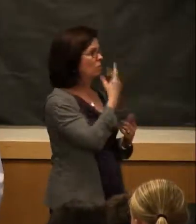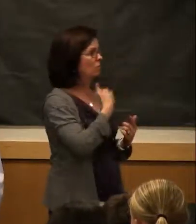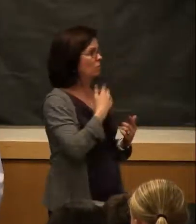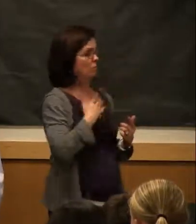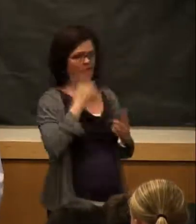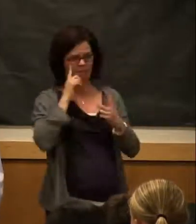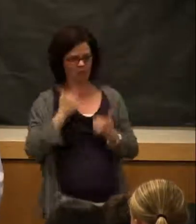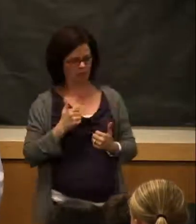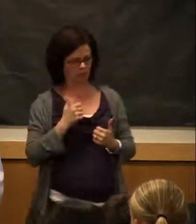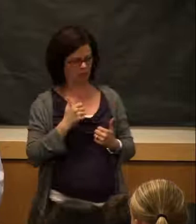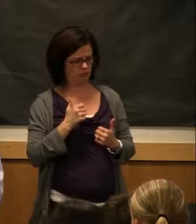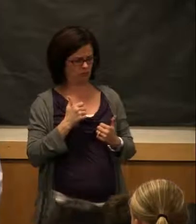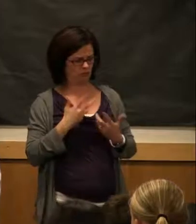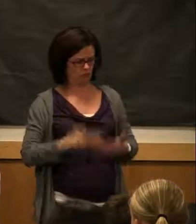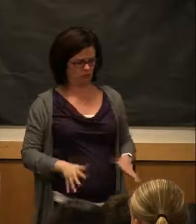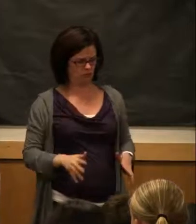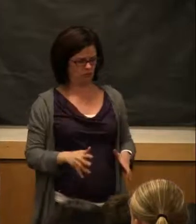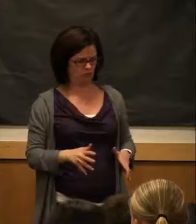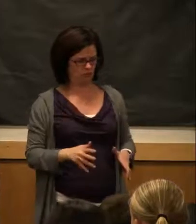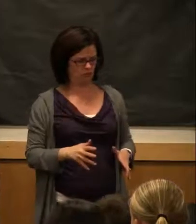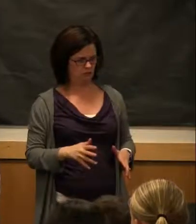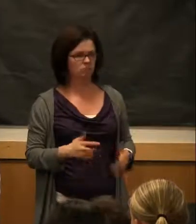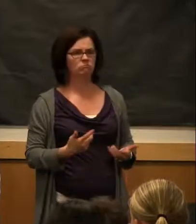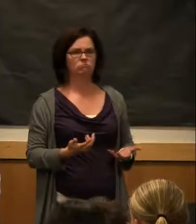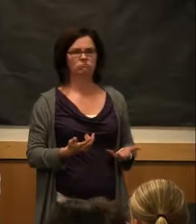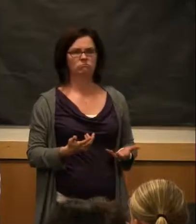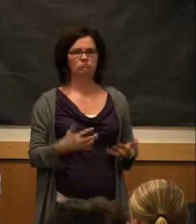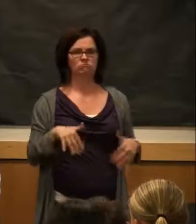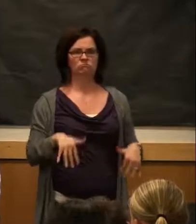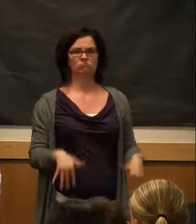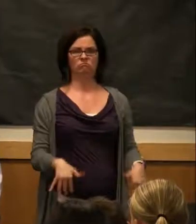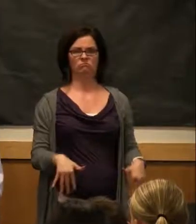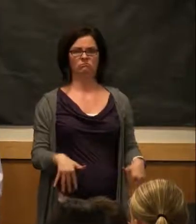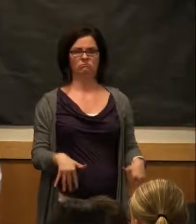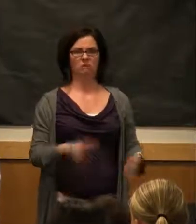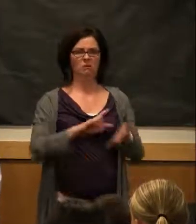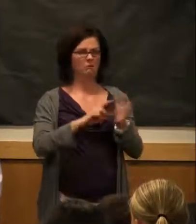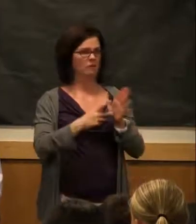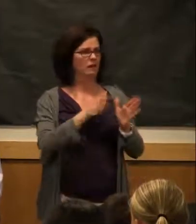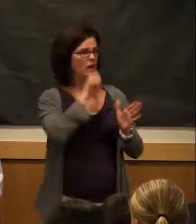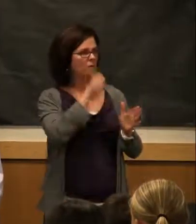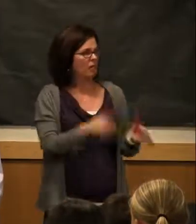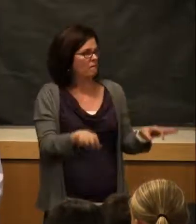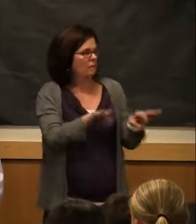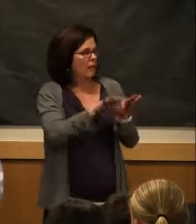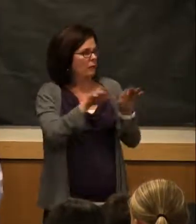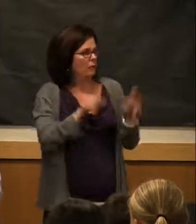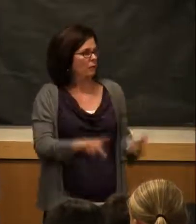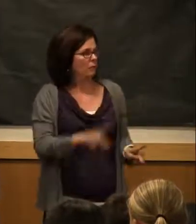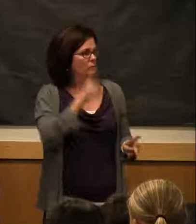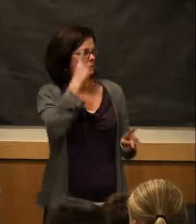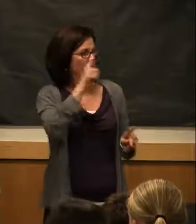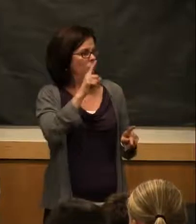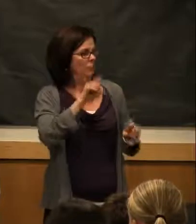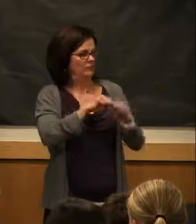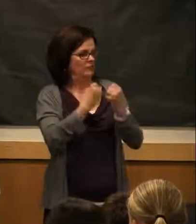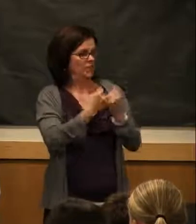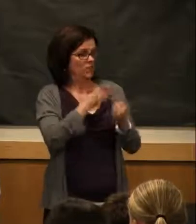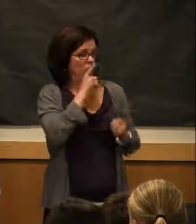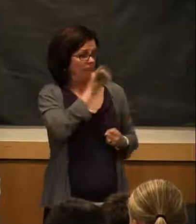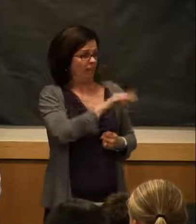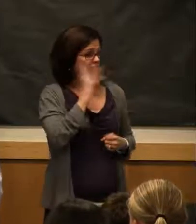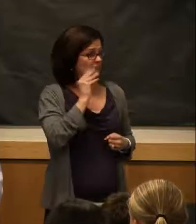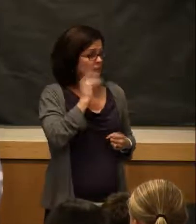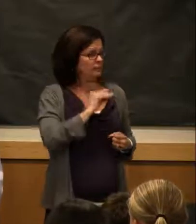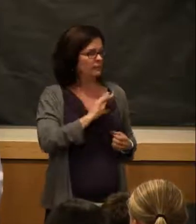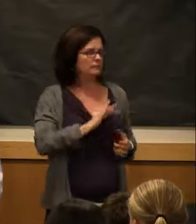my vision, that I wasn't a valuable member of society anymore. It's kind of devastating, to be quite honest.